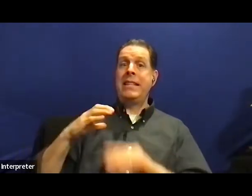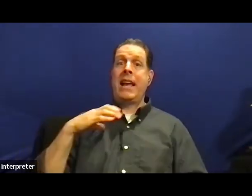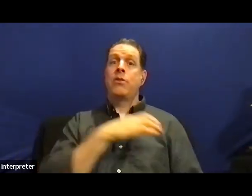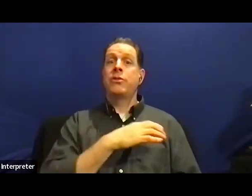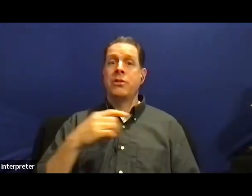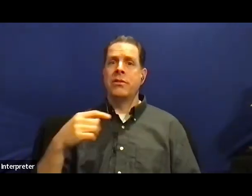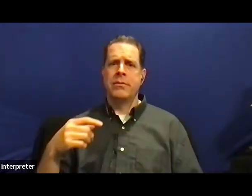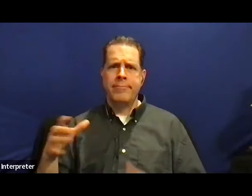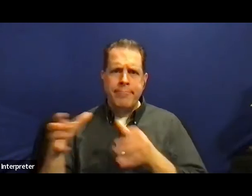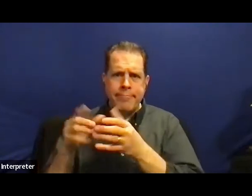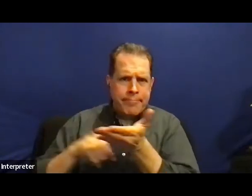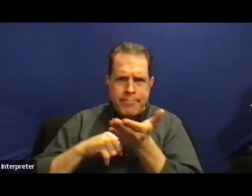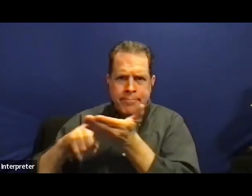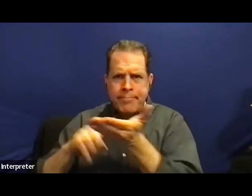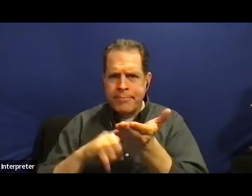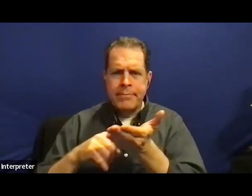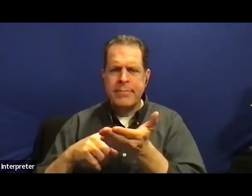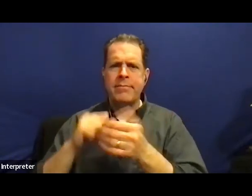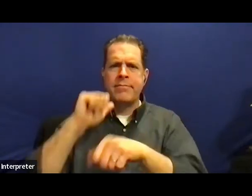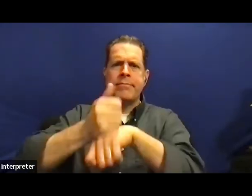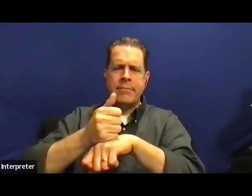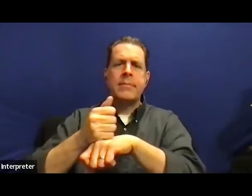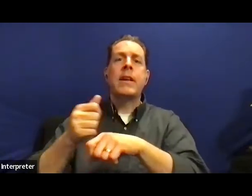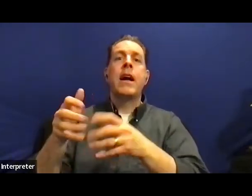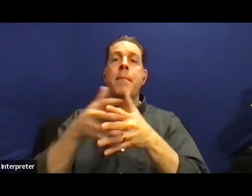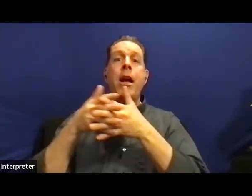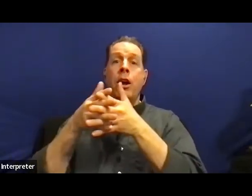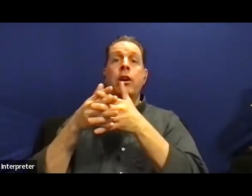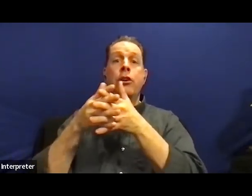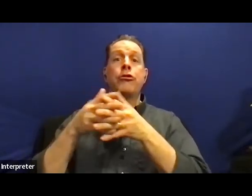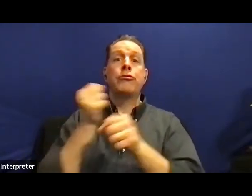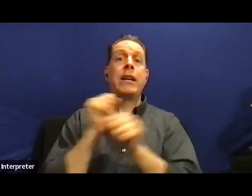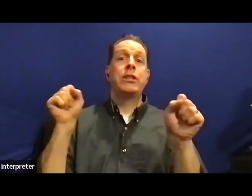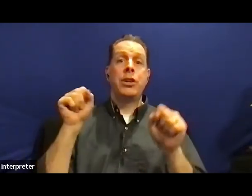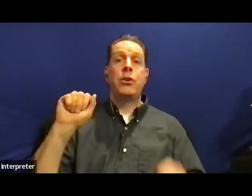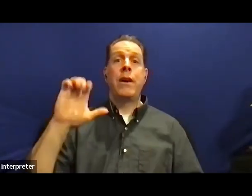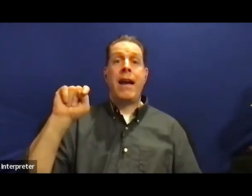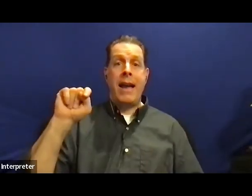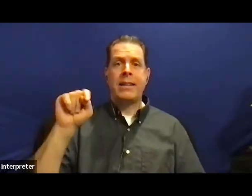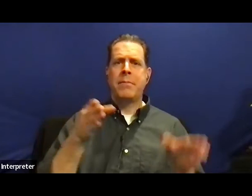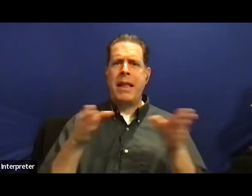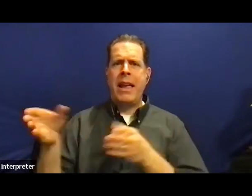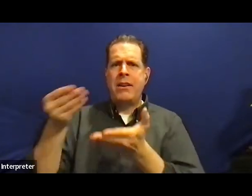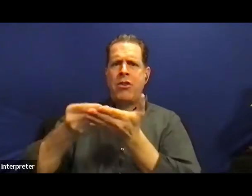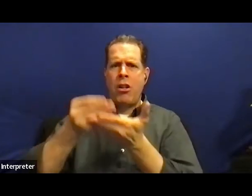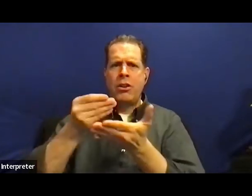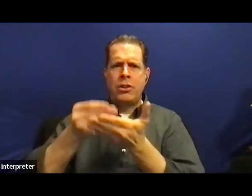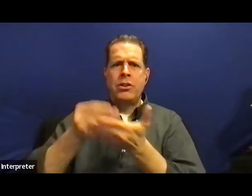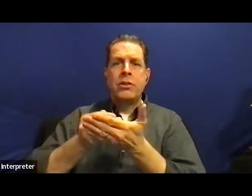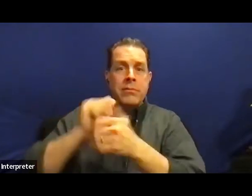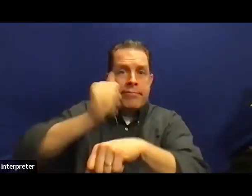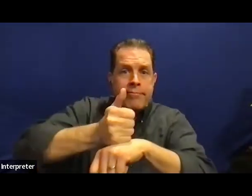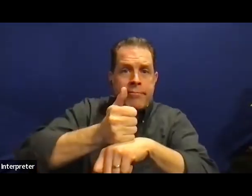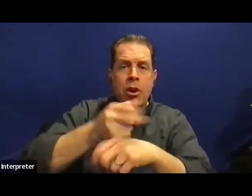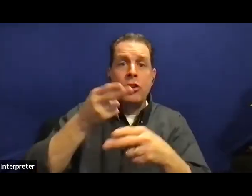to identify America Rescue Plan Act dollars that will be used for short-term solutions that mitigate